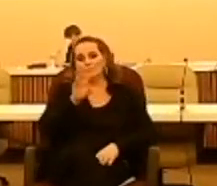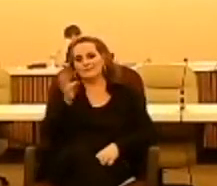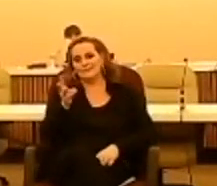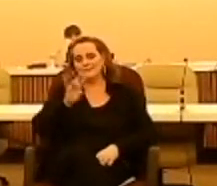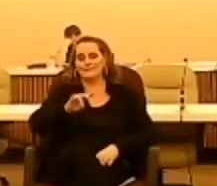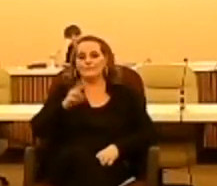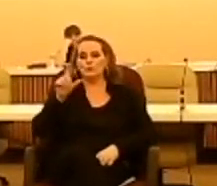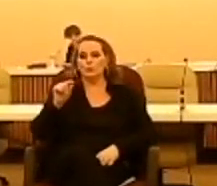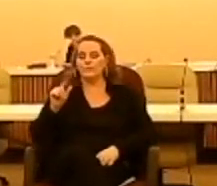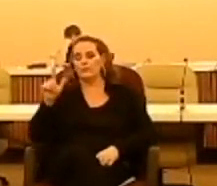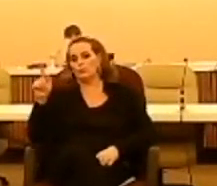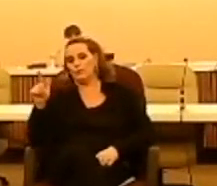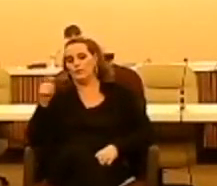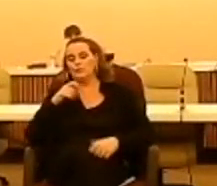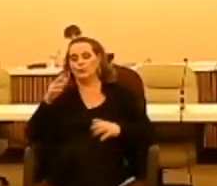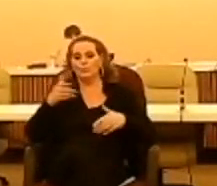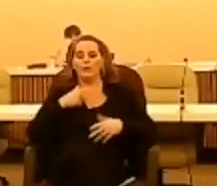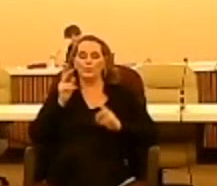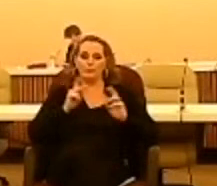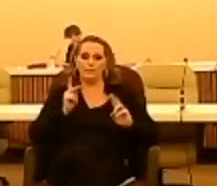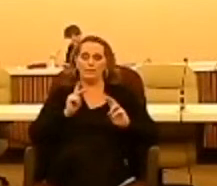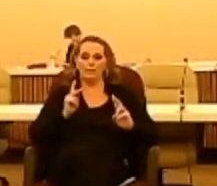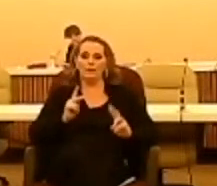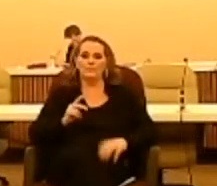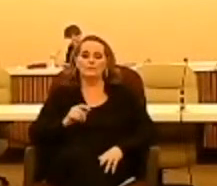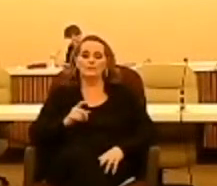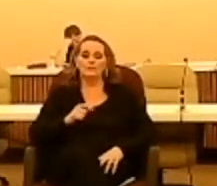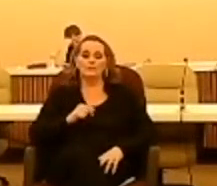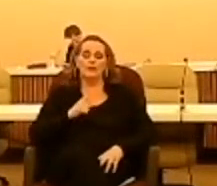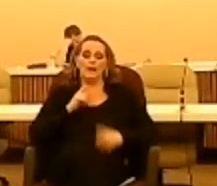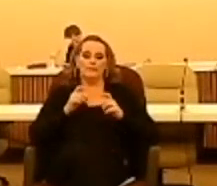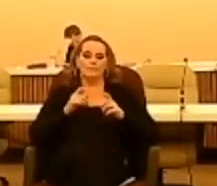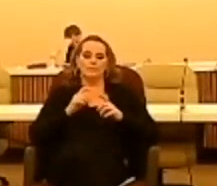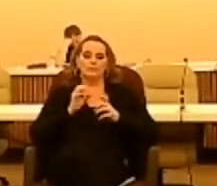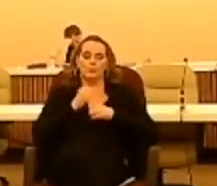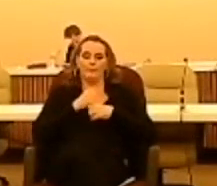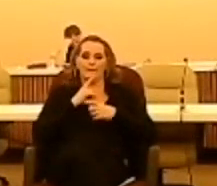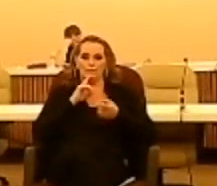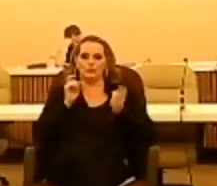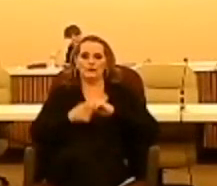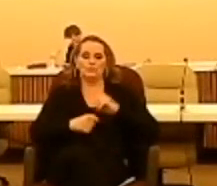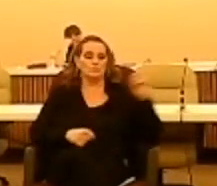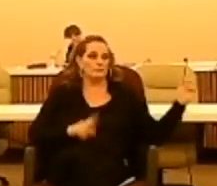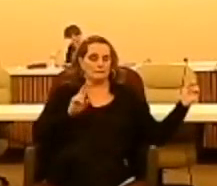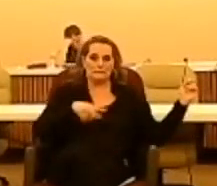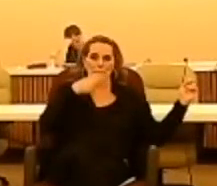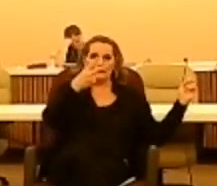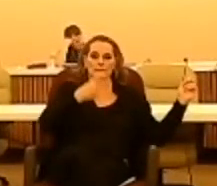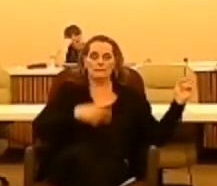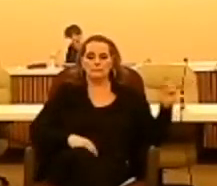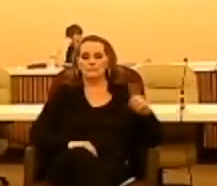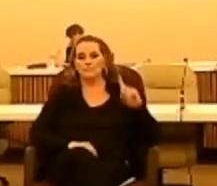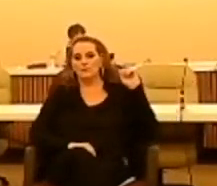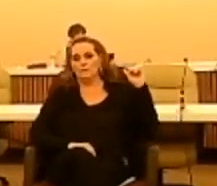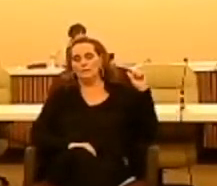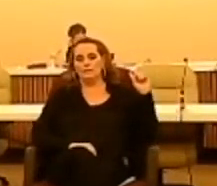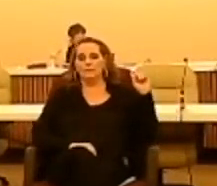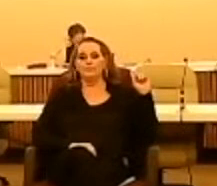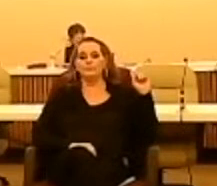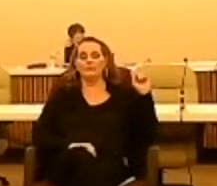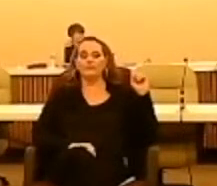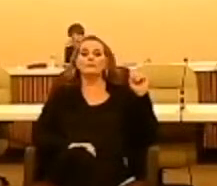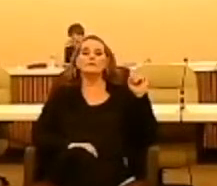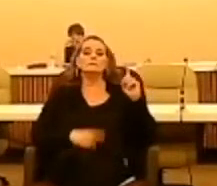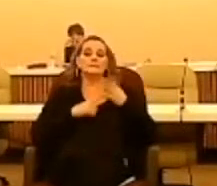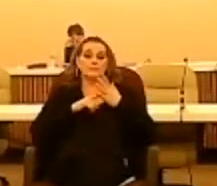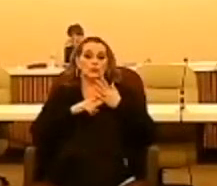5-67, 2021, to hire personnel and make the attached changes. Second. Any further